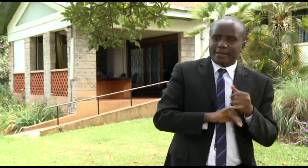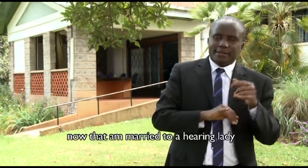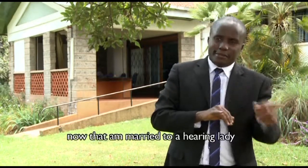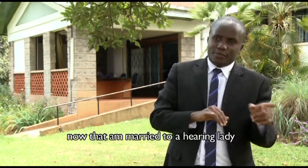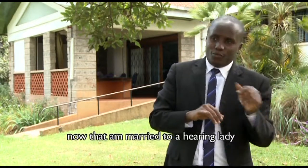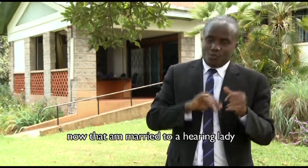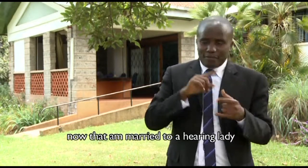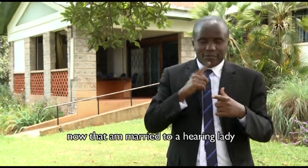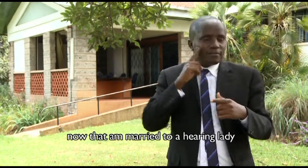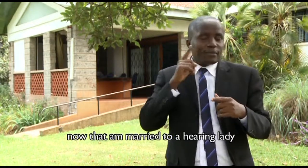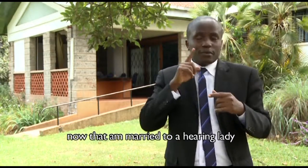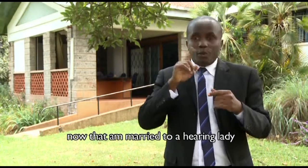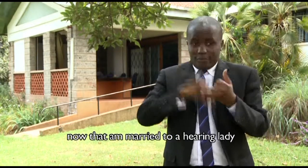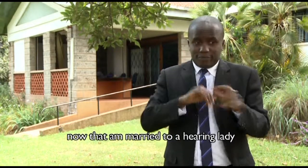Now that I'm married to a hearing lady,